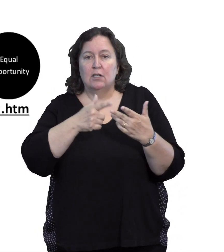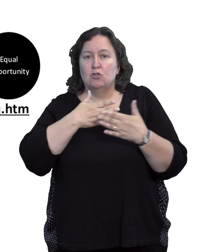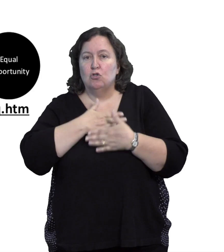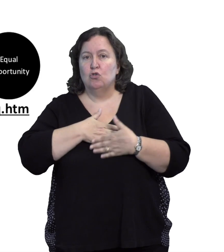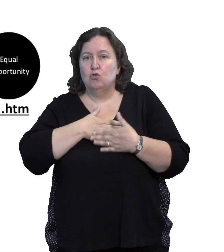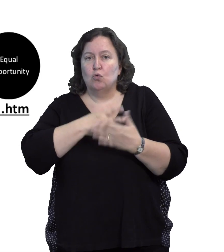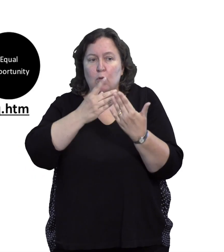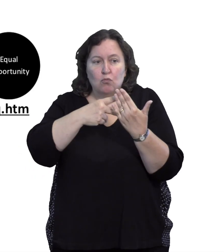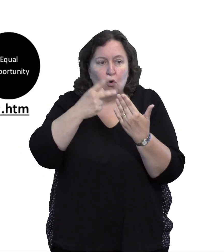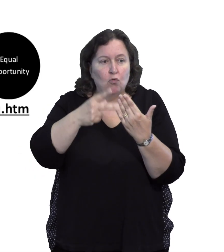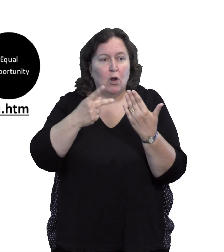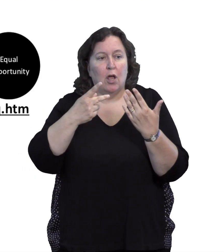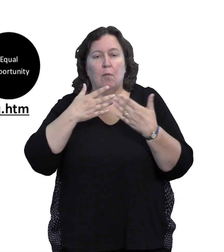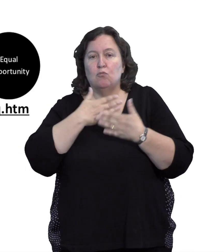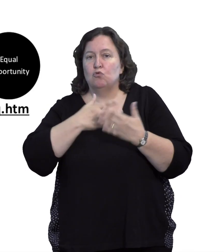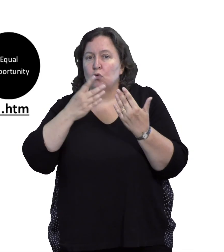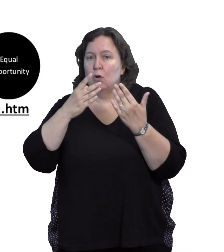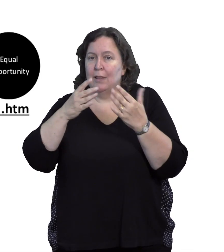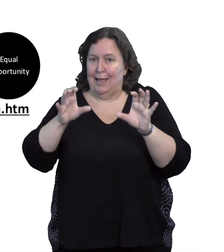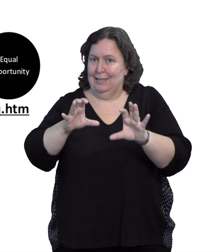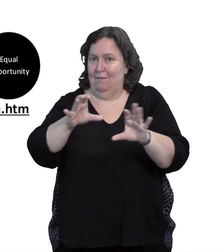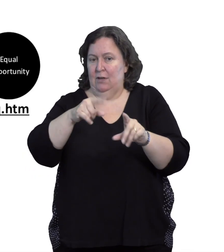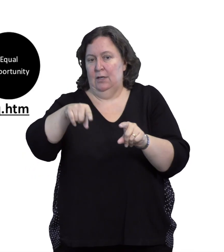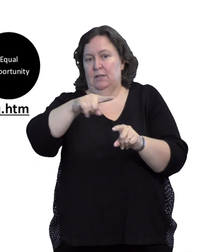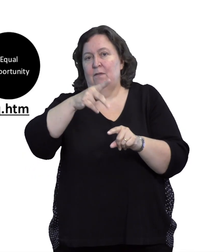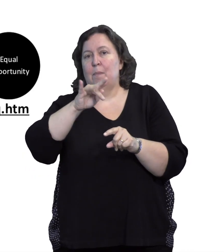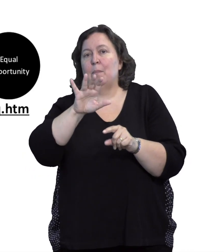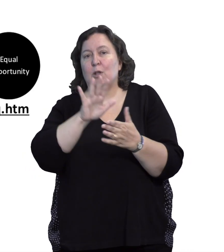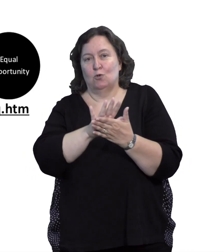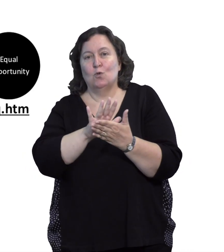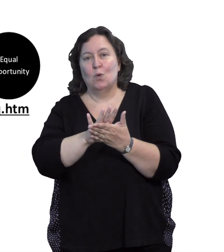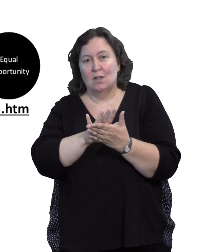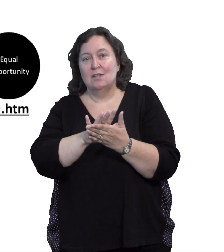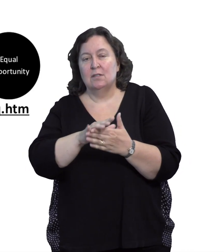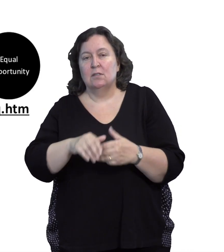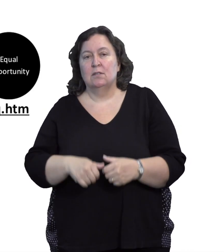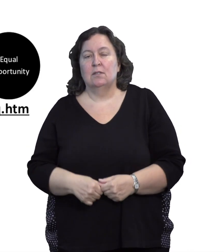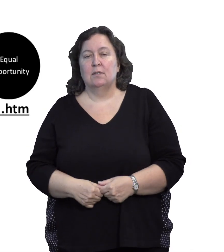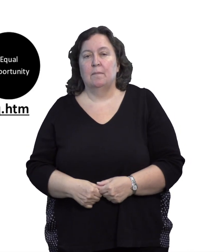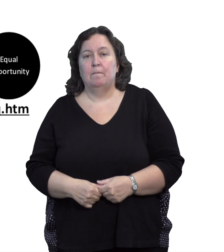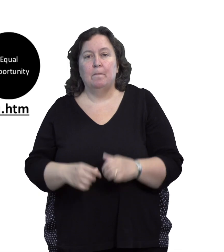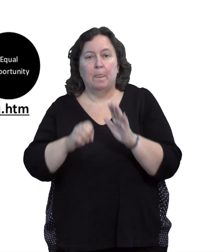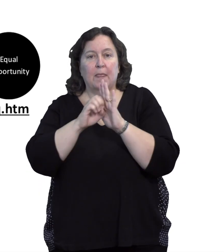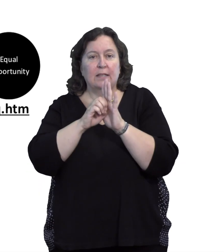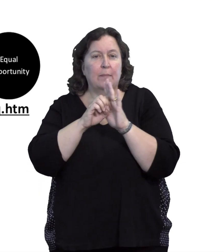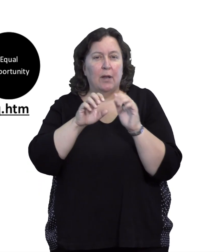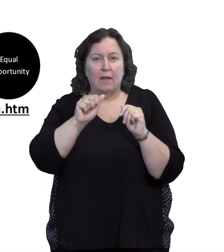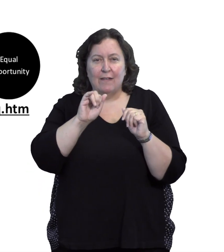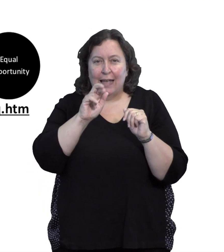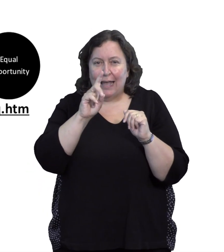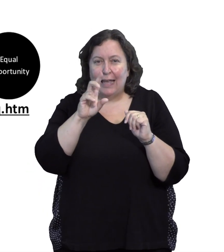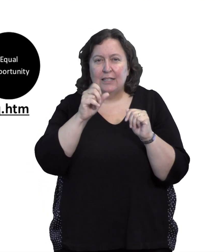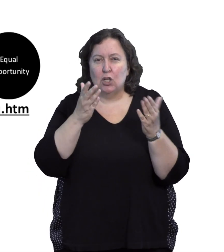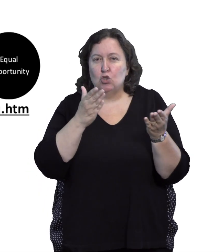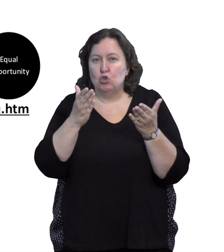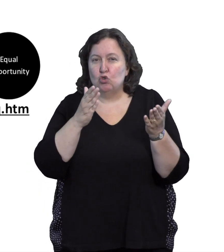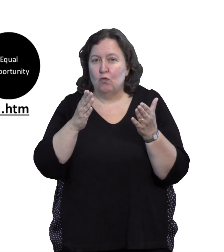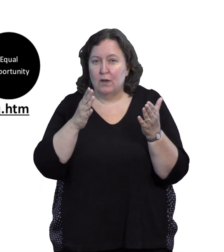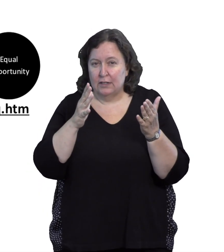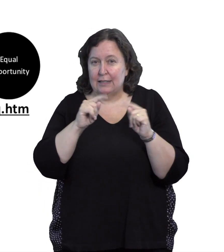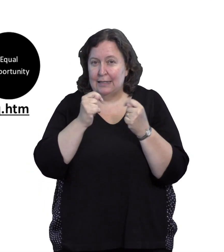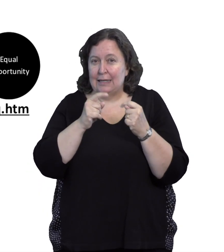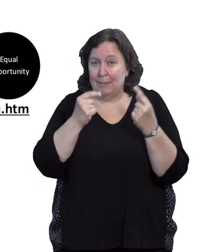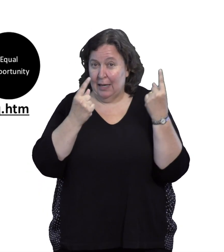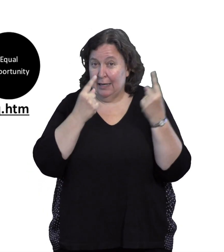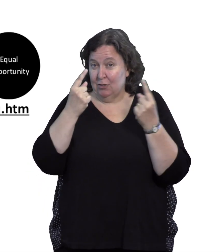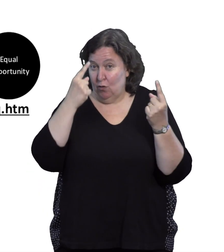programs, and activities of the public school district. Examples of aids and services that may be considered for